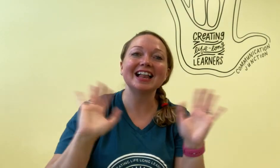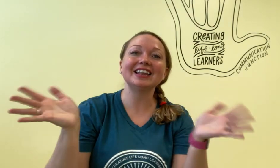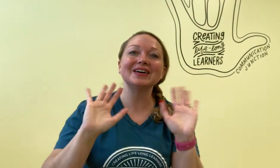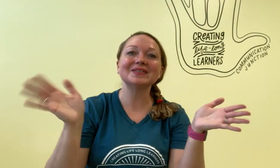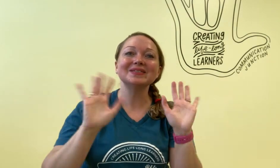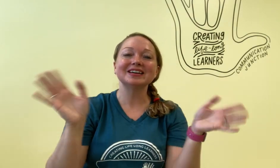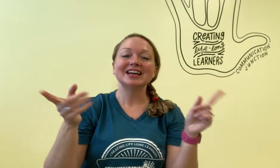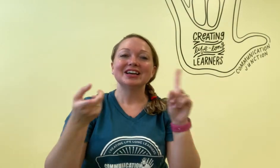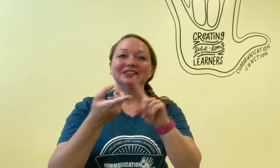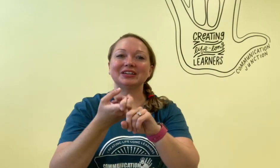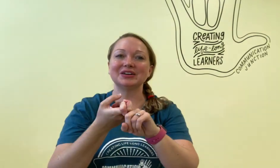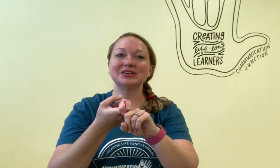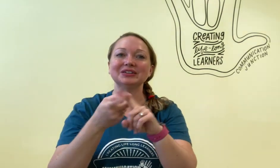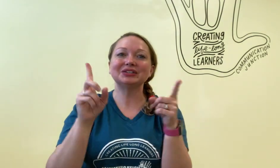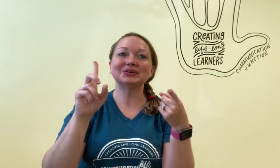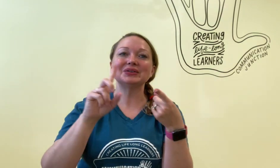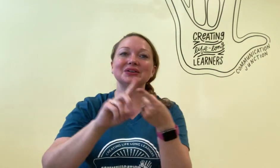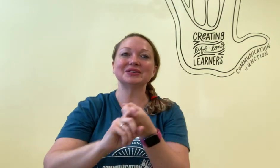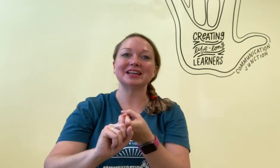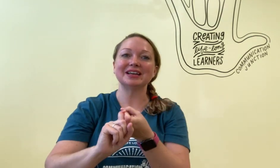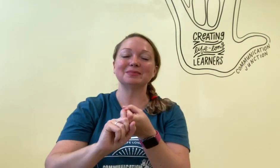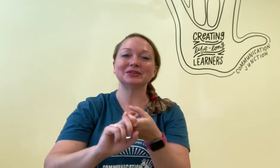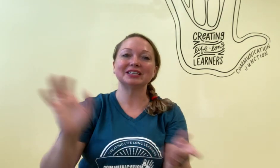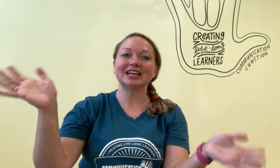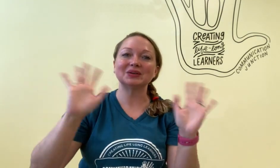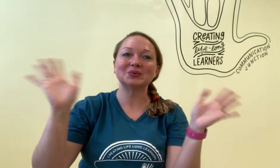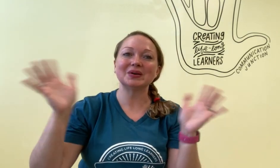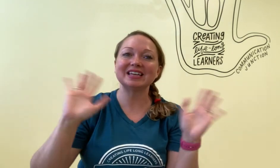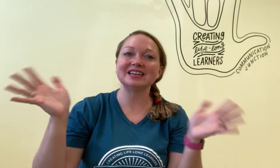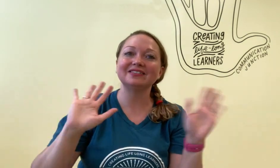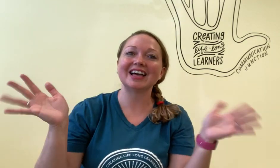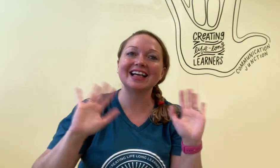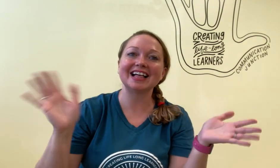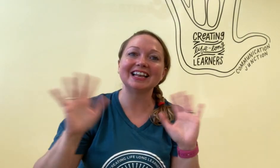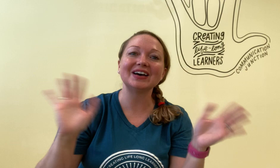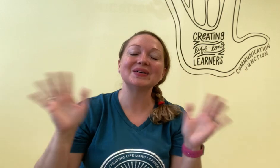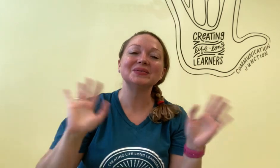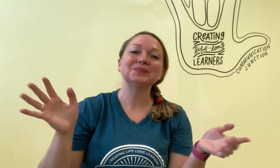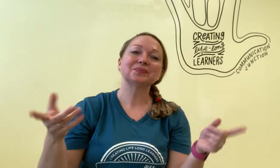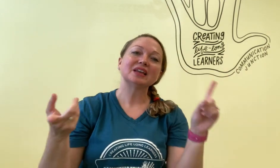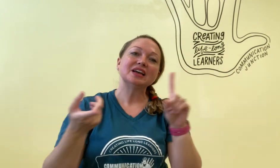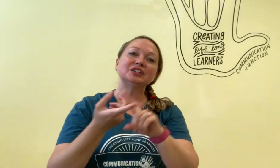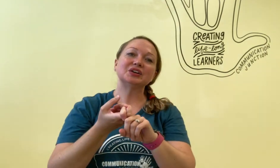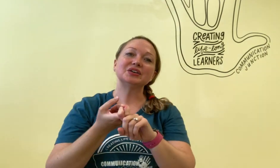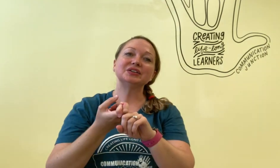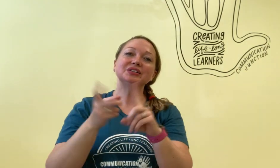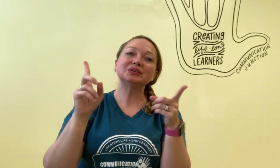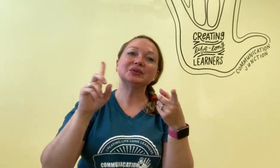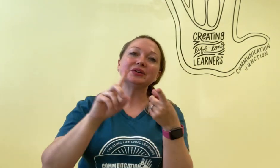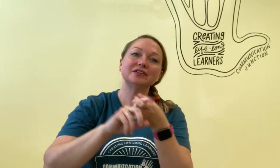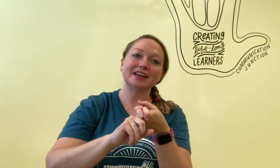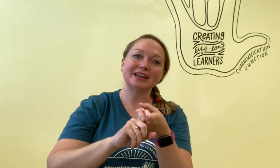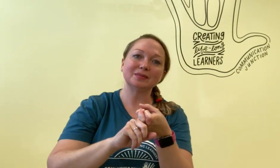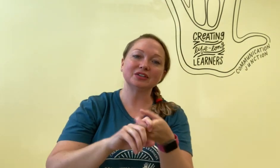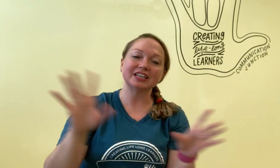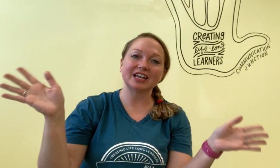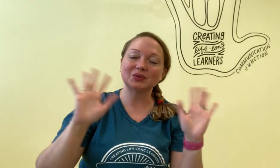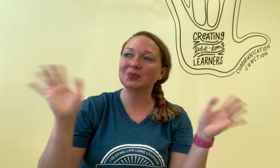hello. Turn to your neighbors and wave hello. Turn to your neighbors and